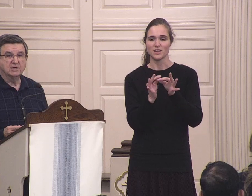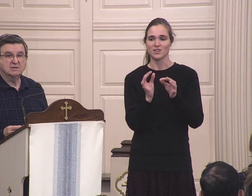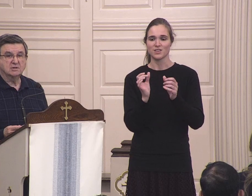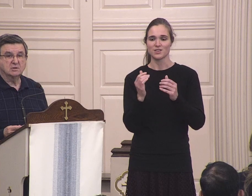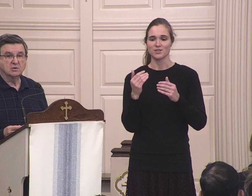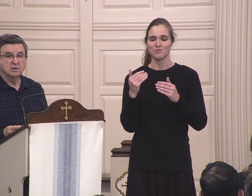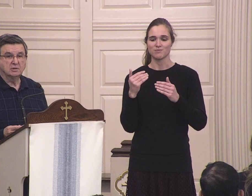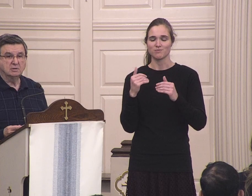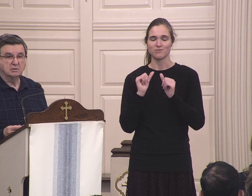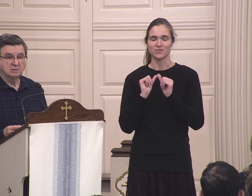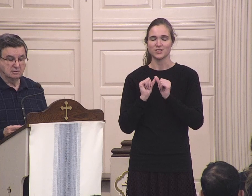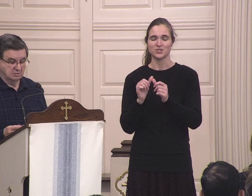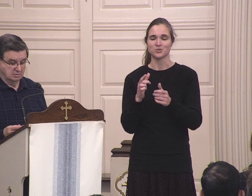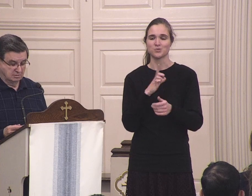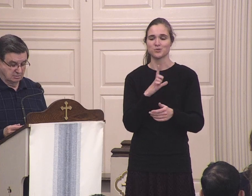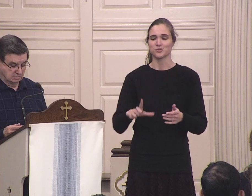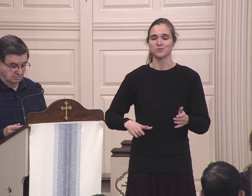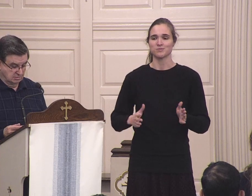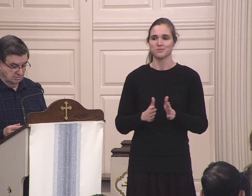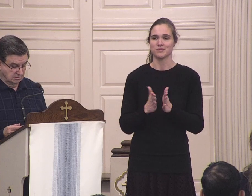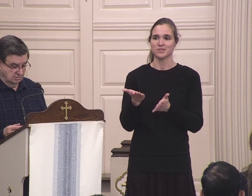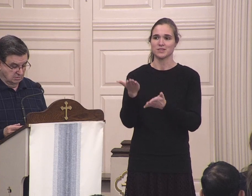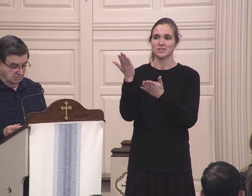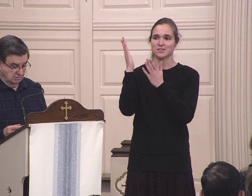We pray to the Lord.